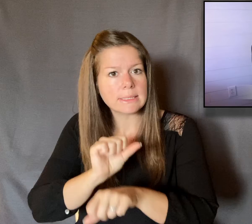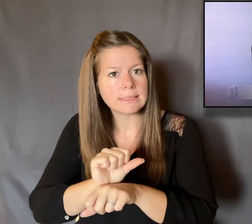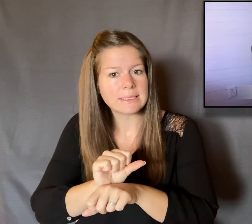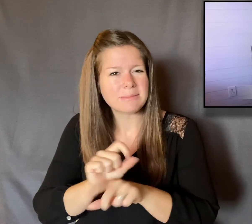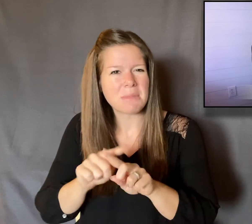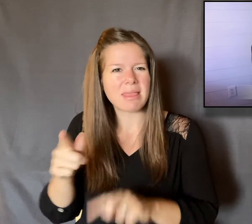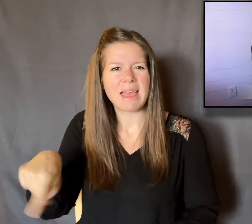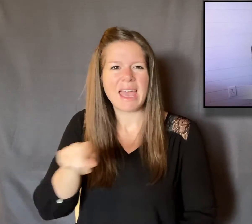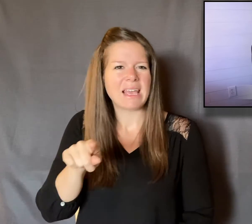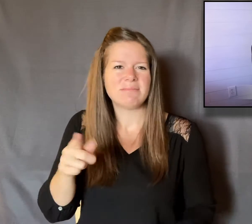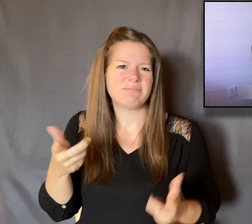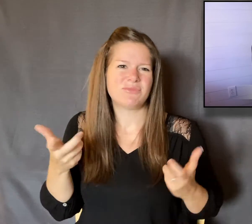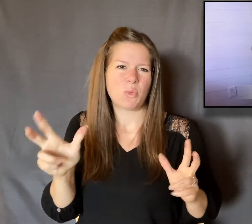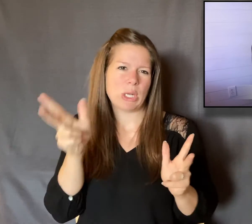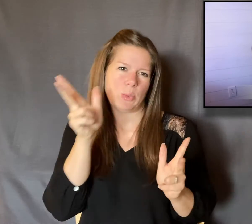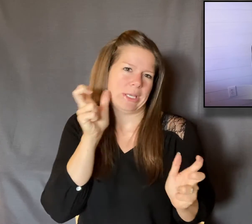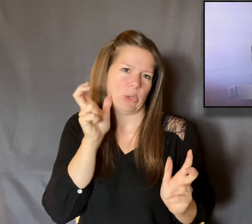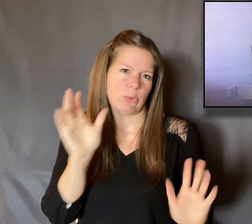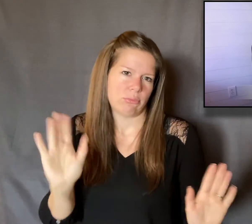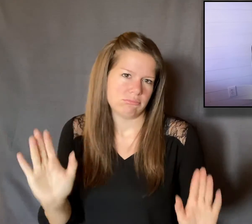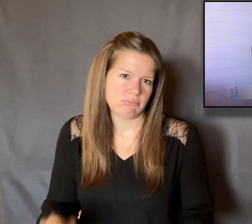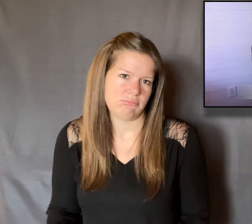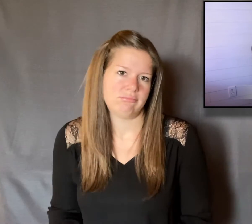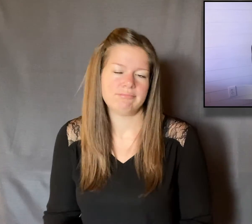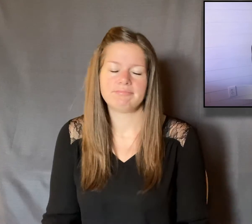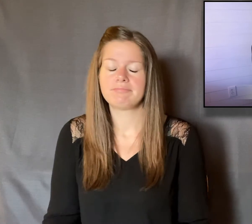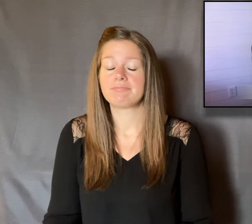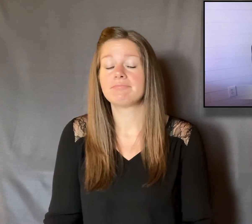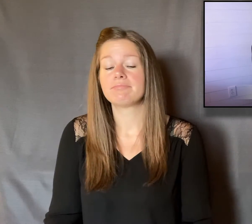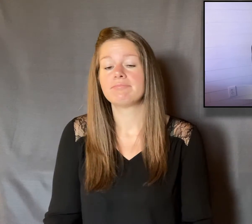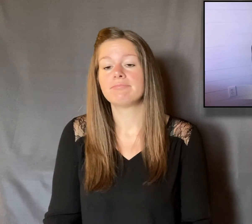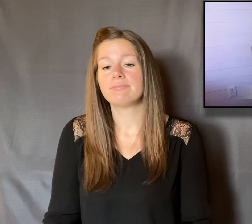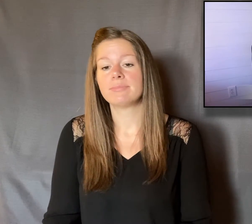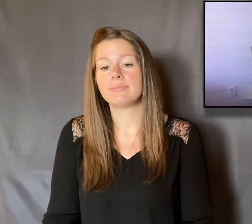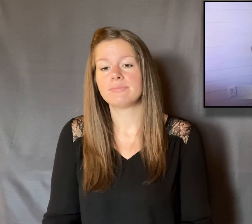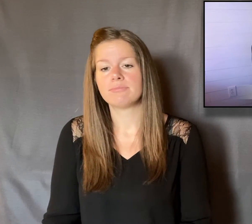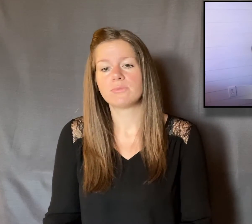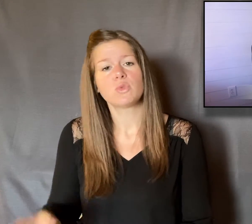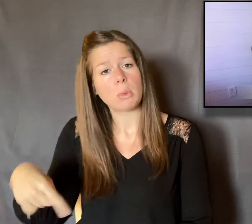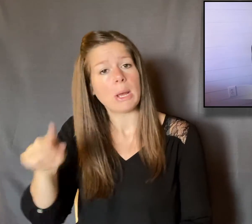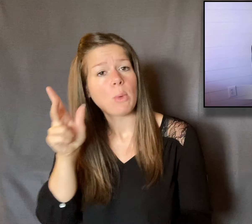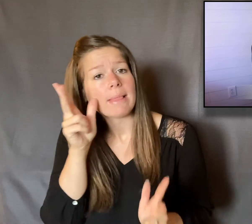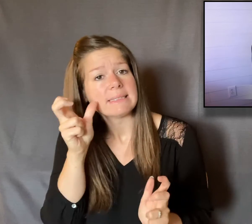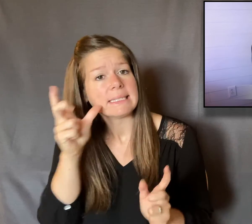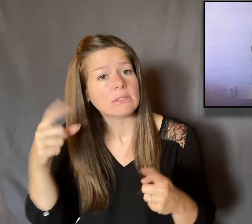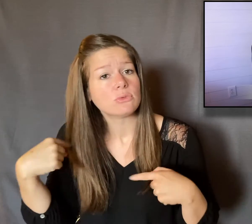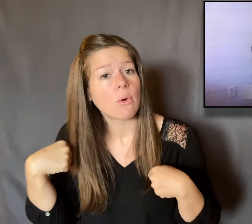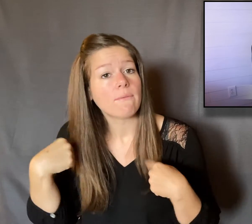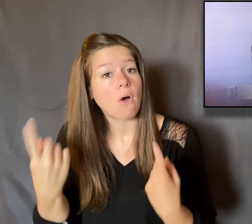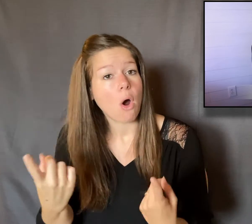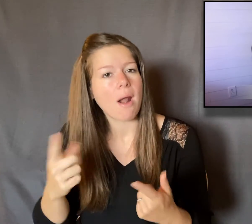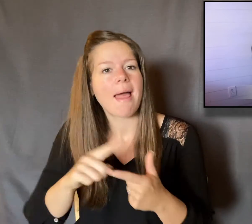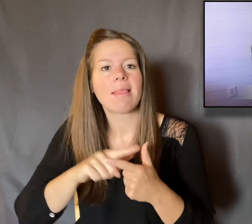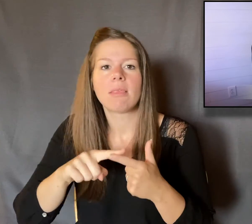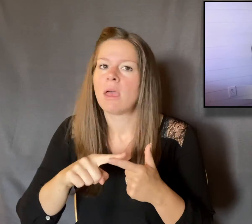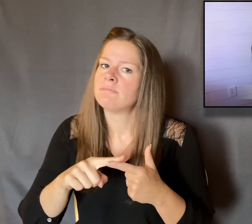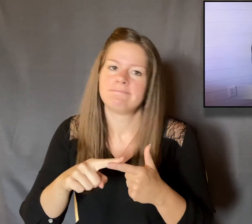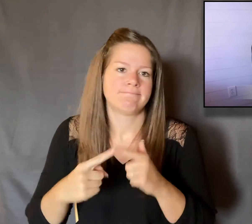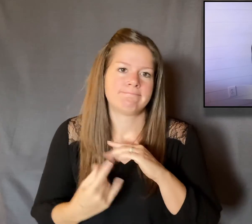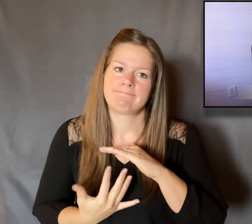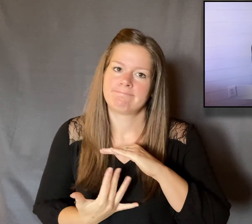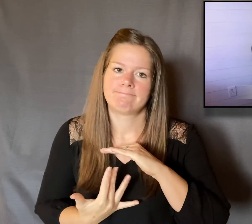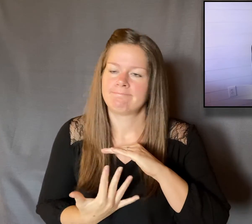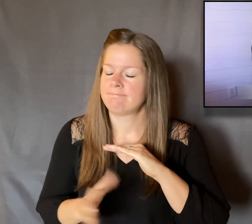want to hear anymore. What happens? Up to this word, they listened to him. Then they raised their voices and